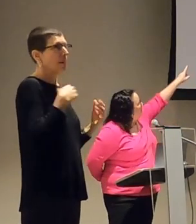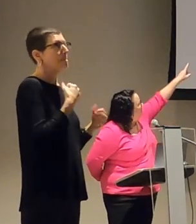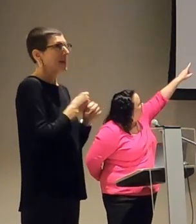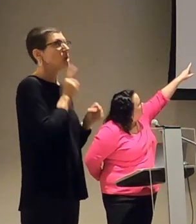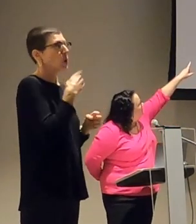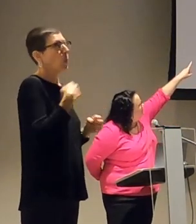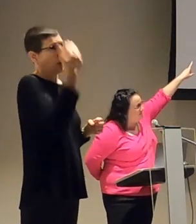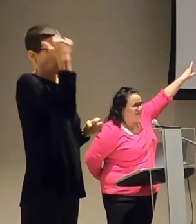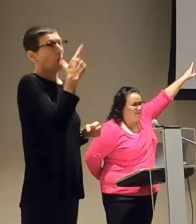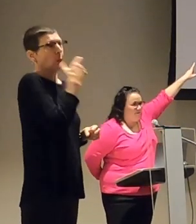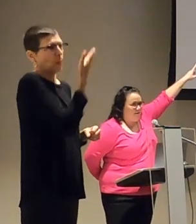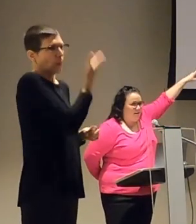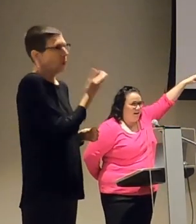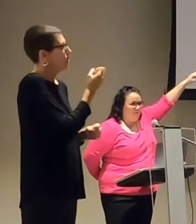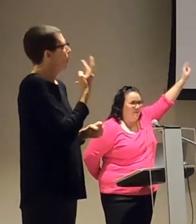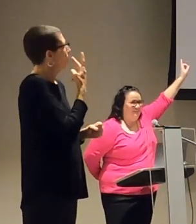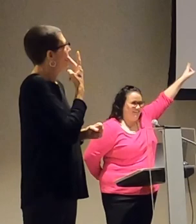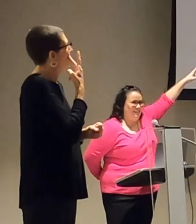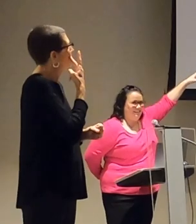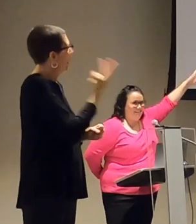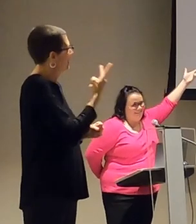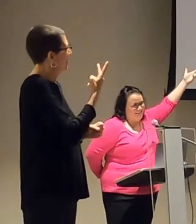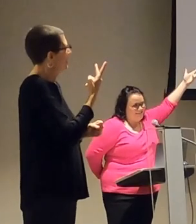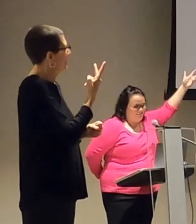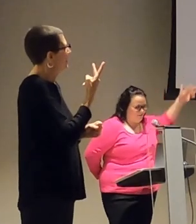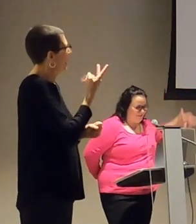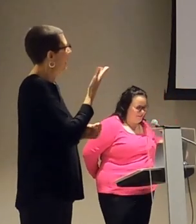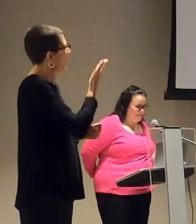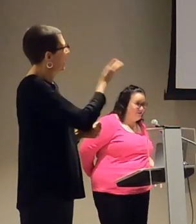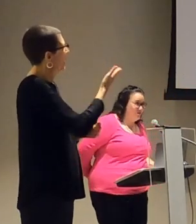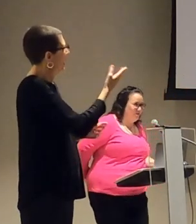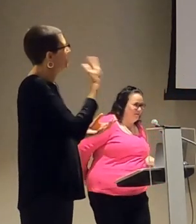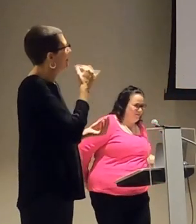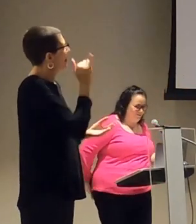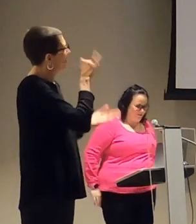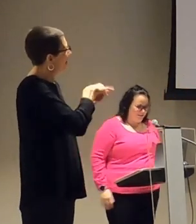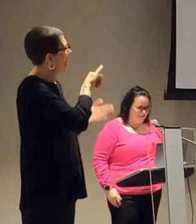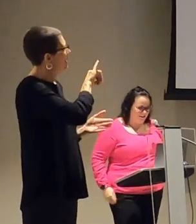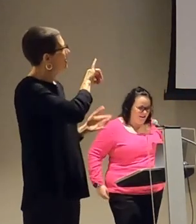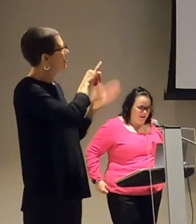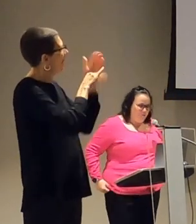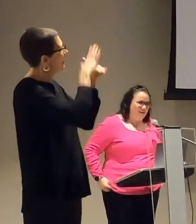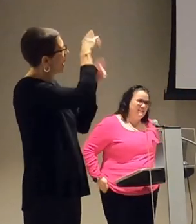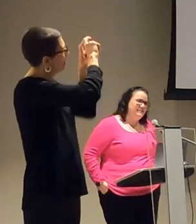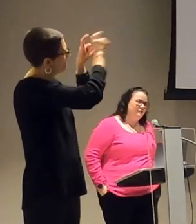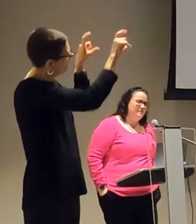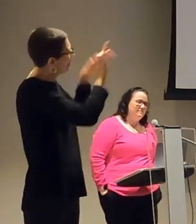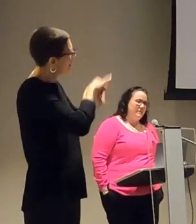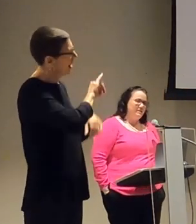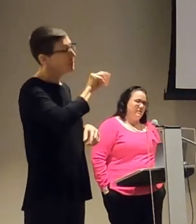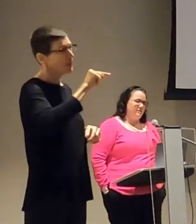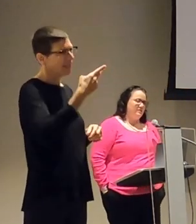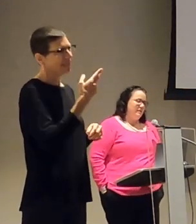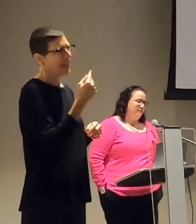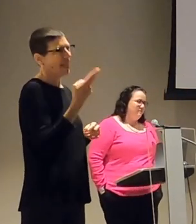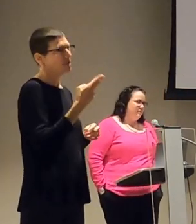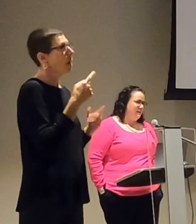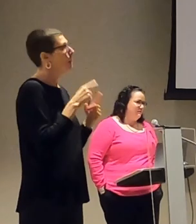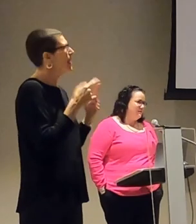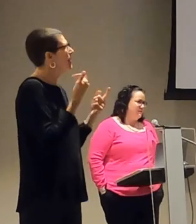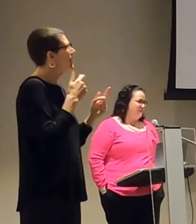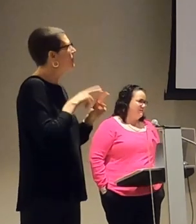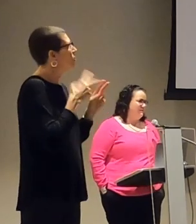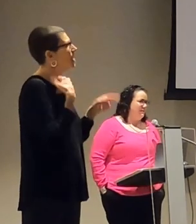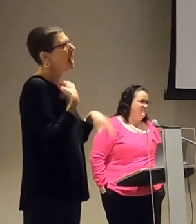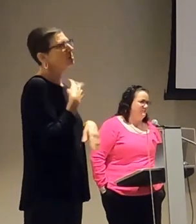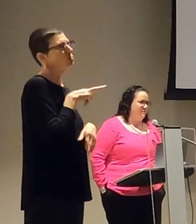so you can see it at the top. he's told us this is Judith and Holofernes. But it's a different depiction. She's kind of looking